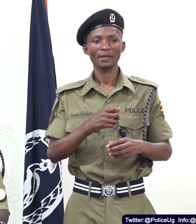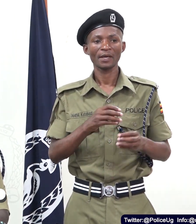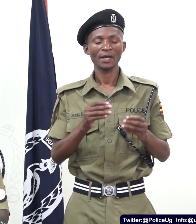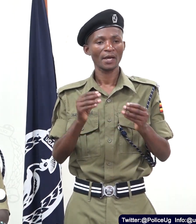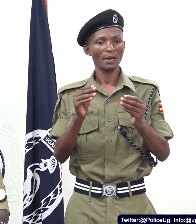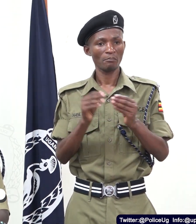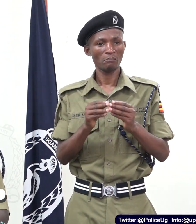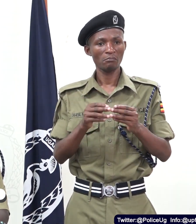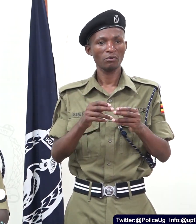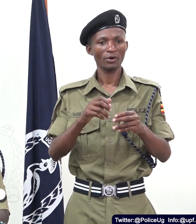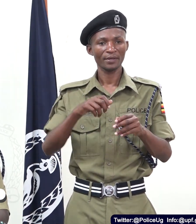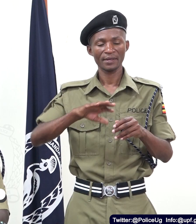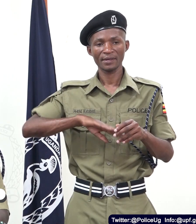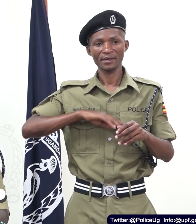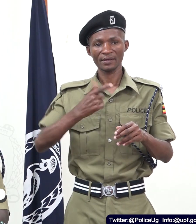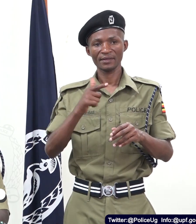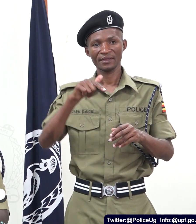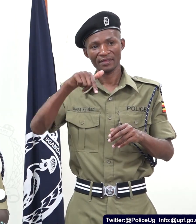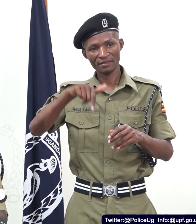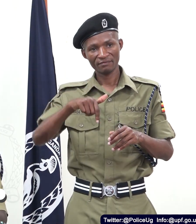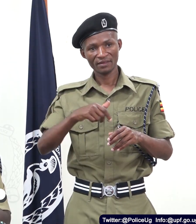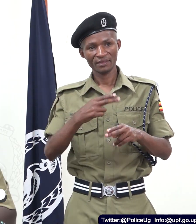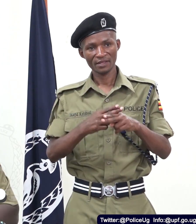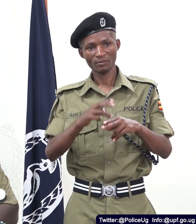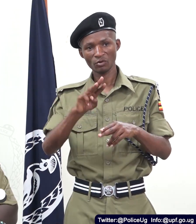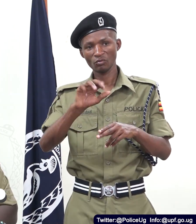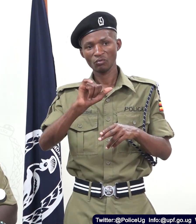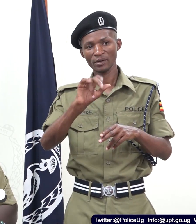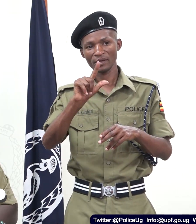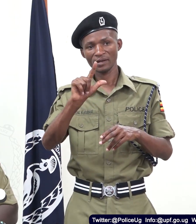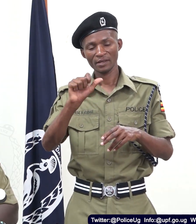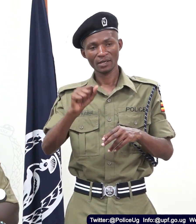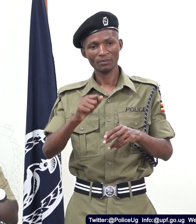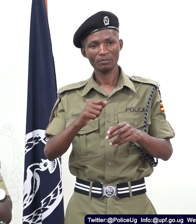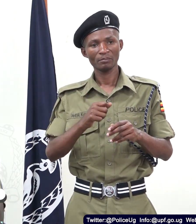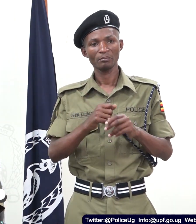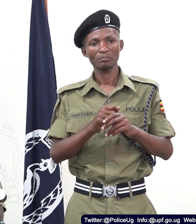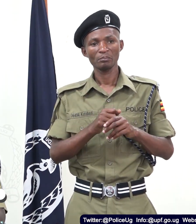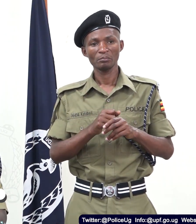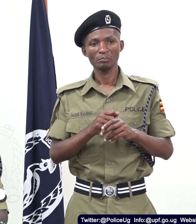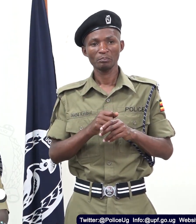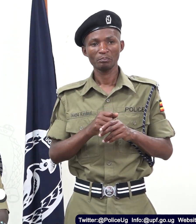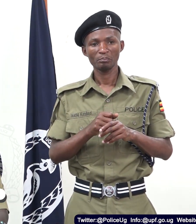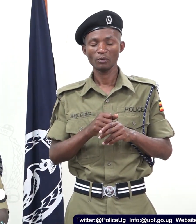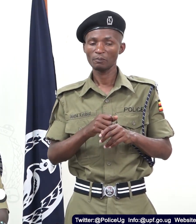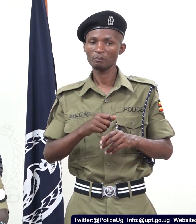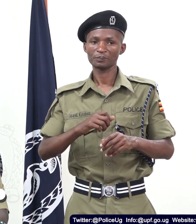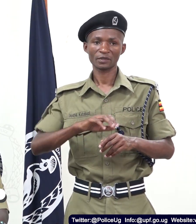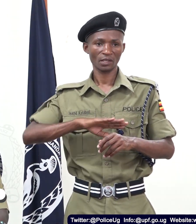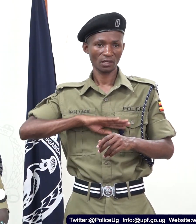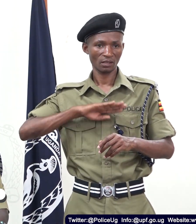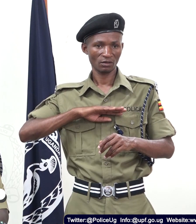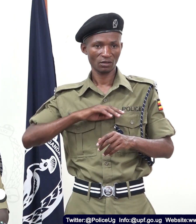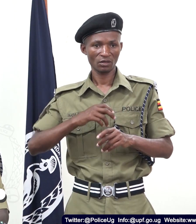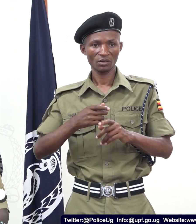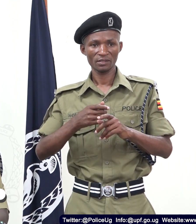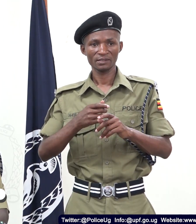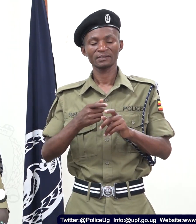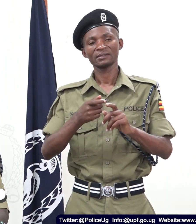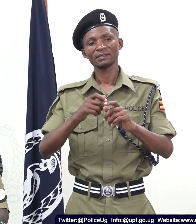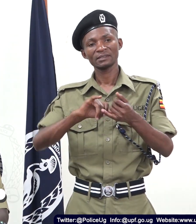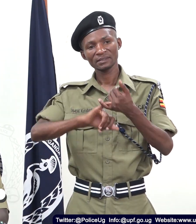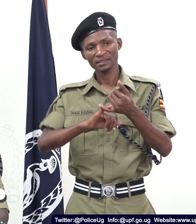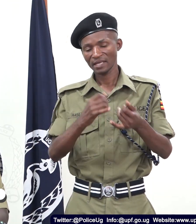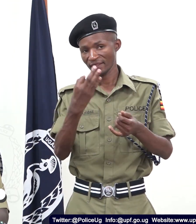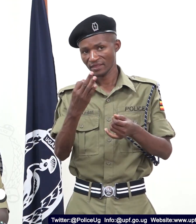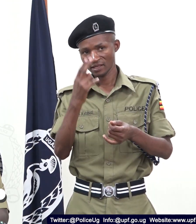3 student of Kapeka Senior Secondary School in Nakaseke, for the alleged trafficking of over